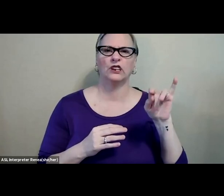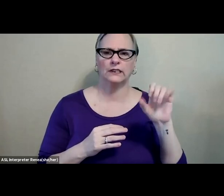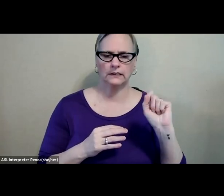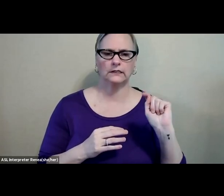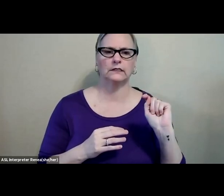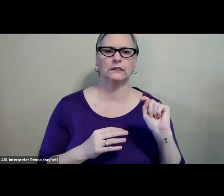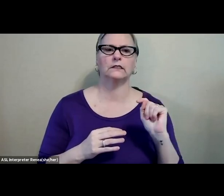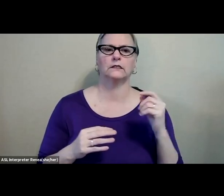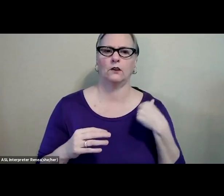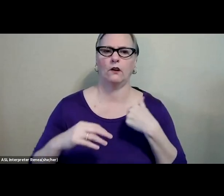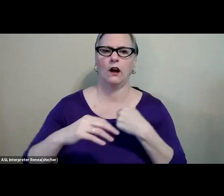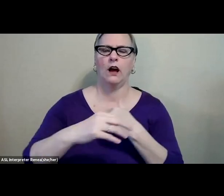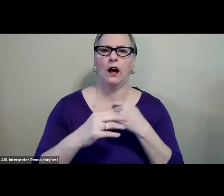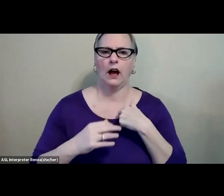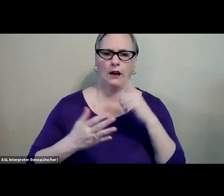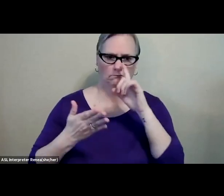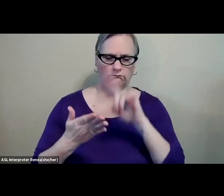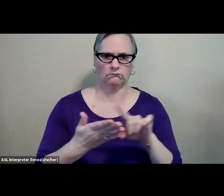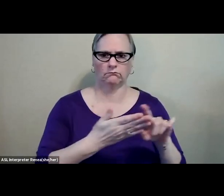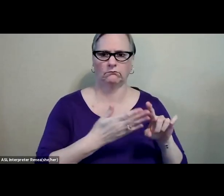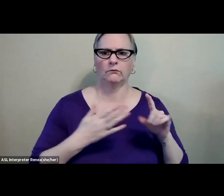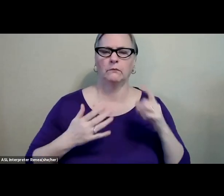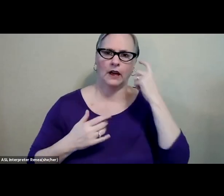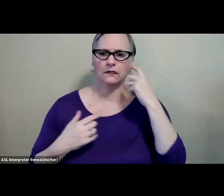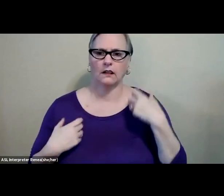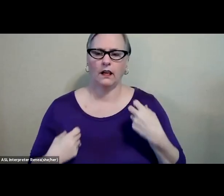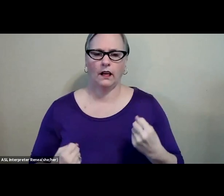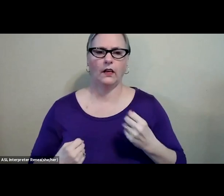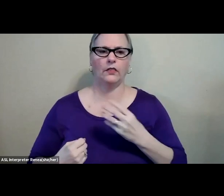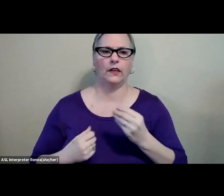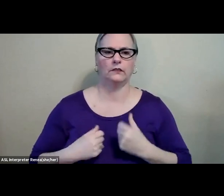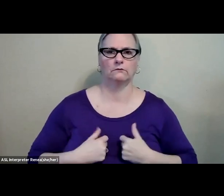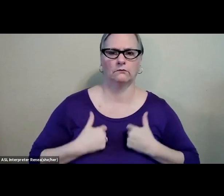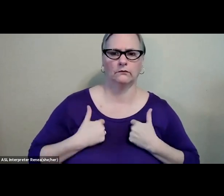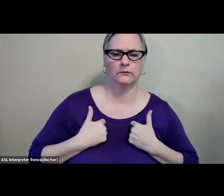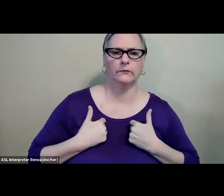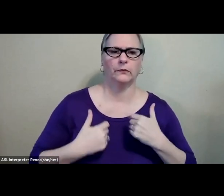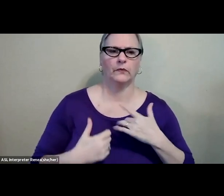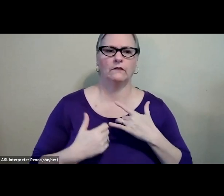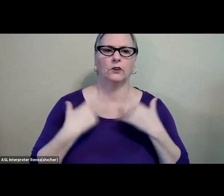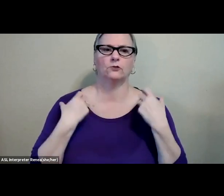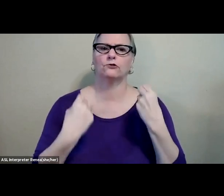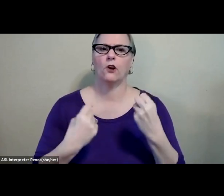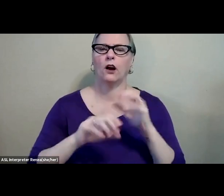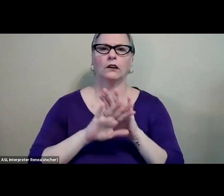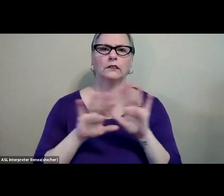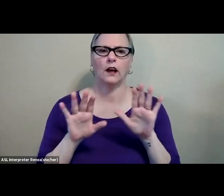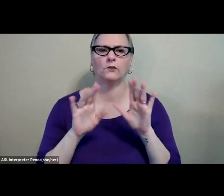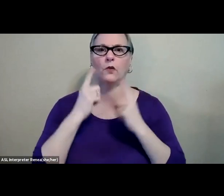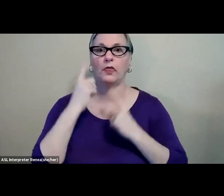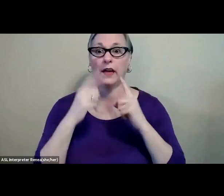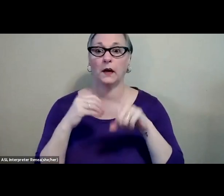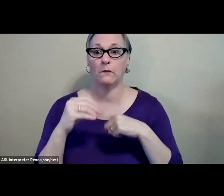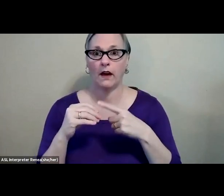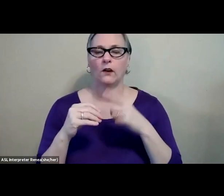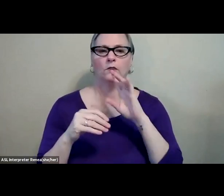and mental health i feel pretty strongly about not um sort of thinking about and talking about this work unless we're